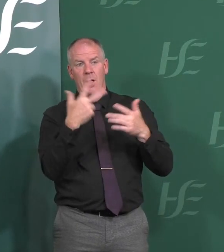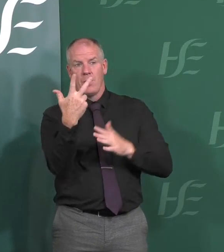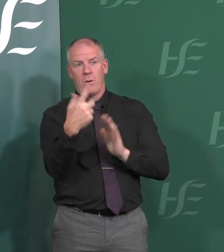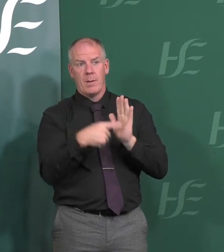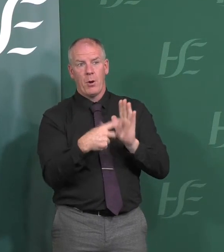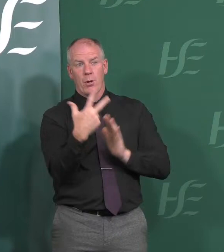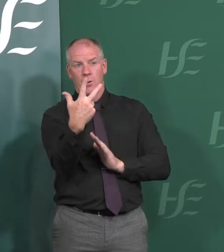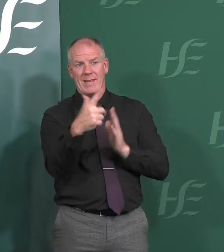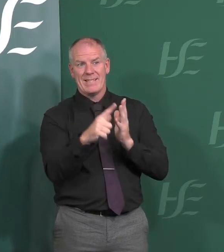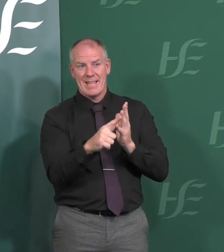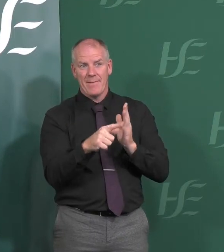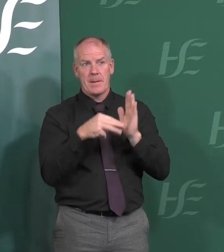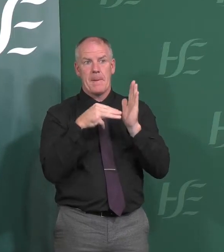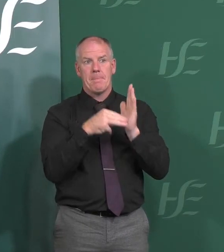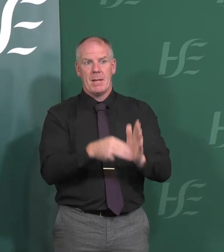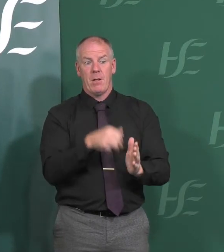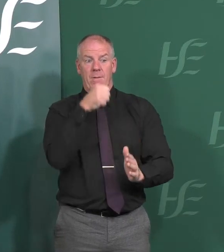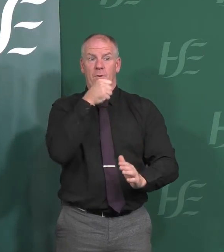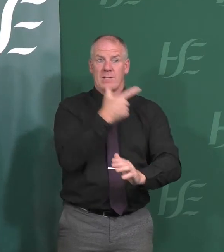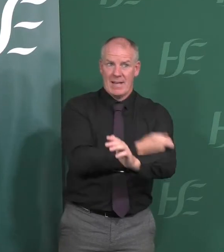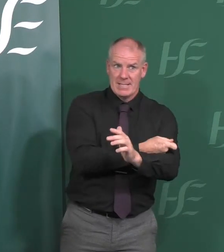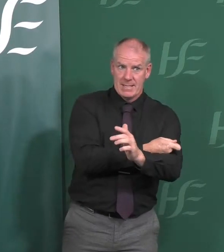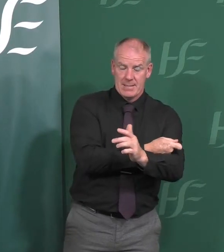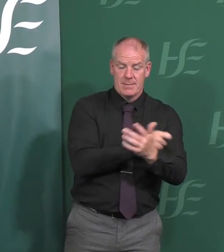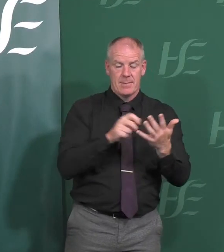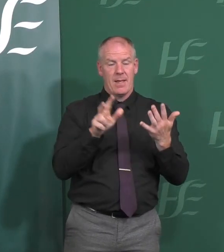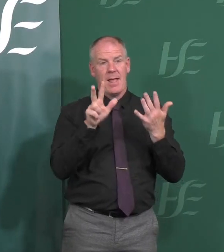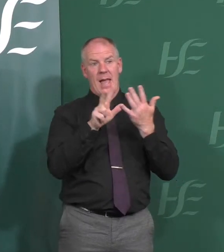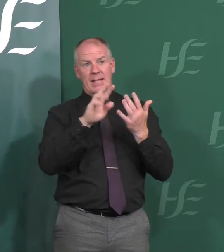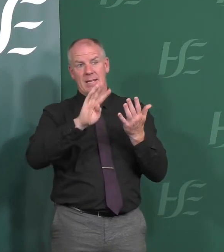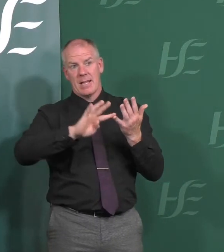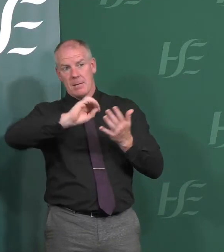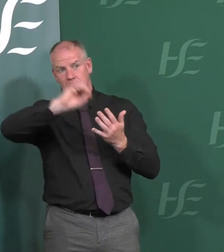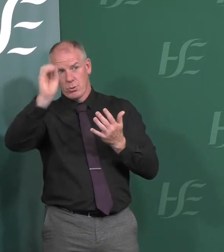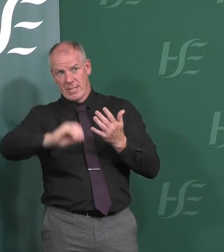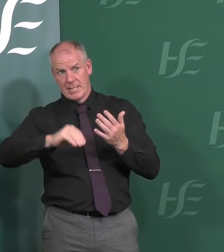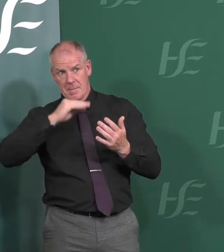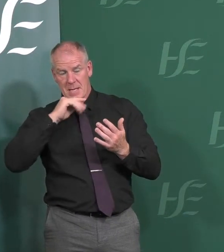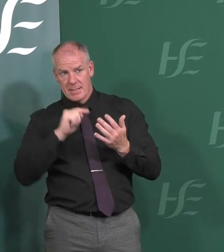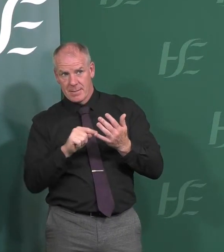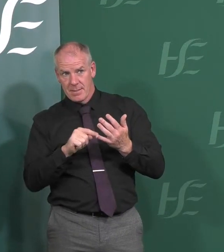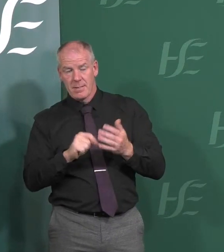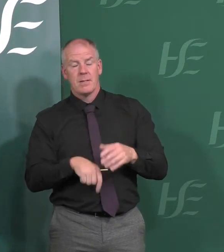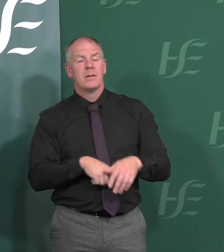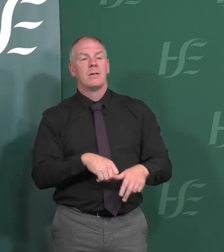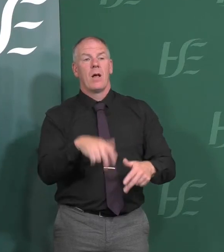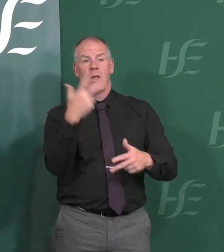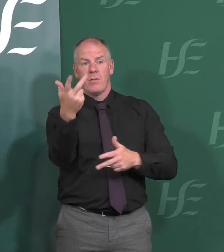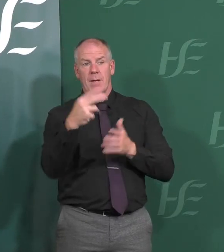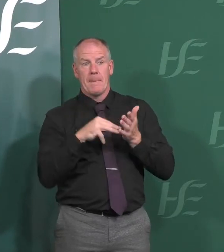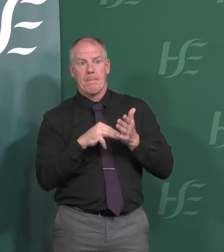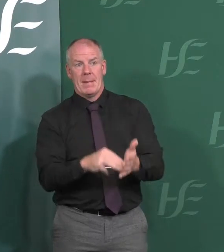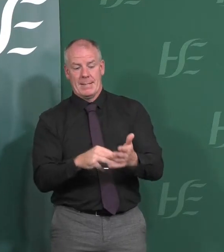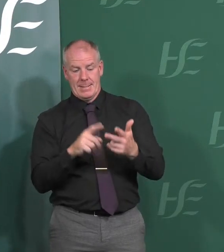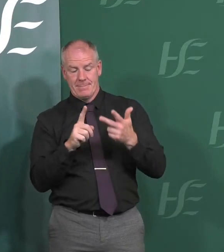3.37 million adults have received a dose 1, over 89% of the population, and almost 3 million